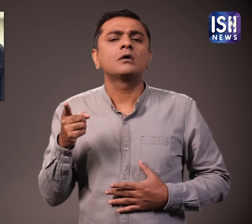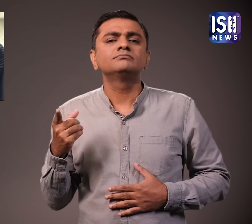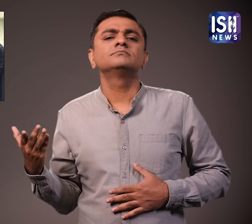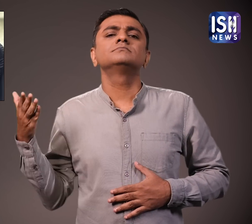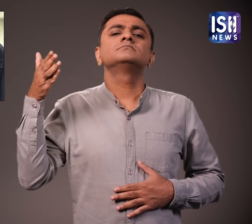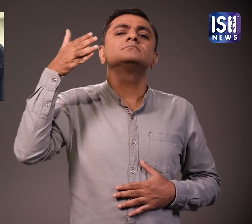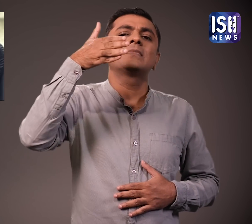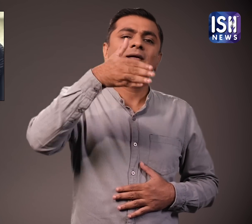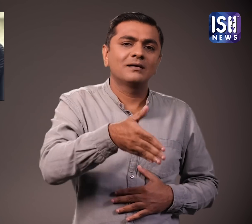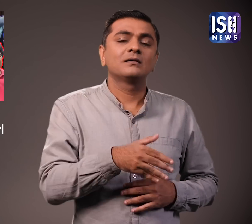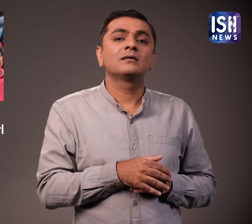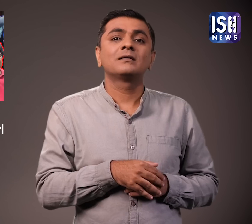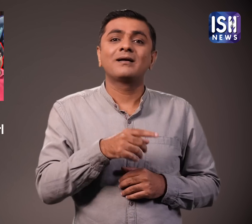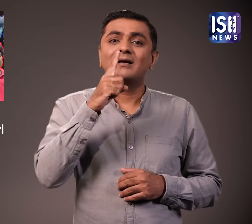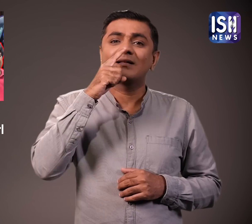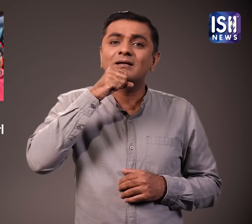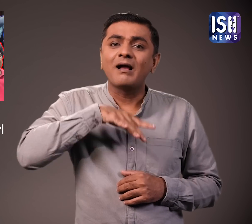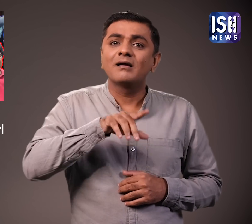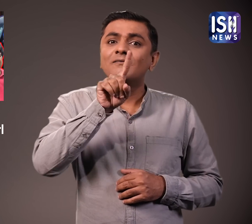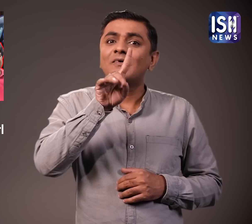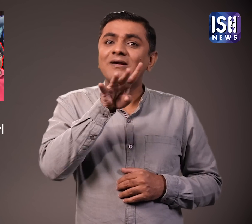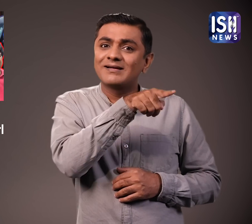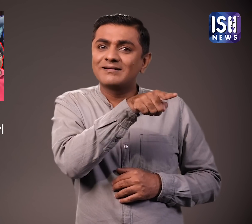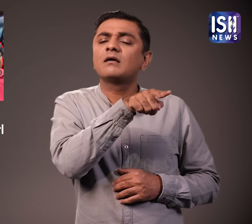When she went to meet the minor, she was not allowed to meet her.